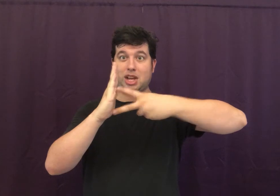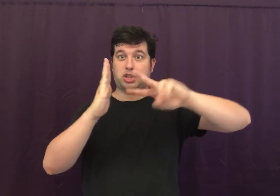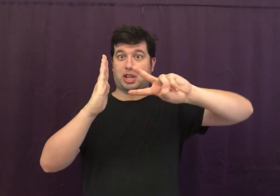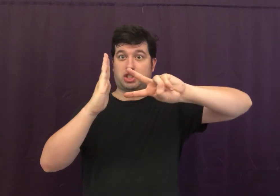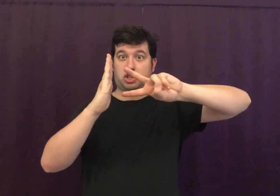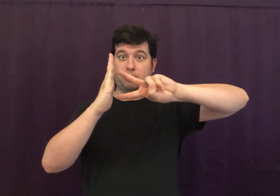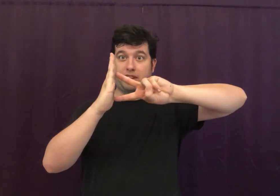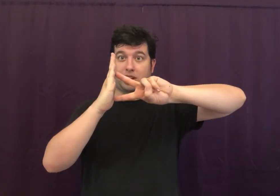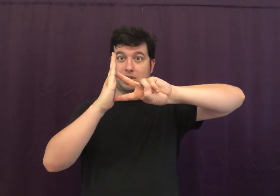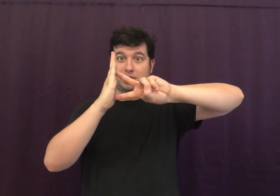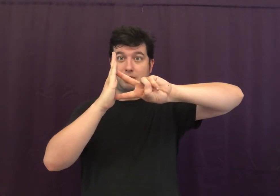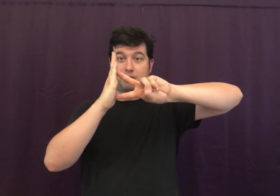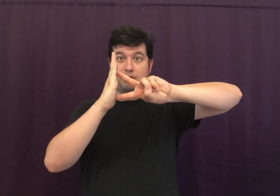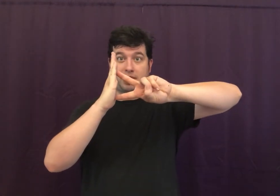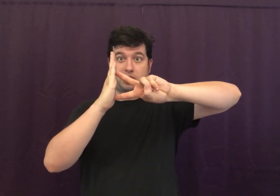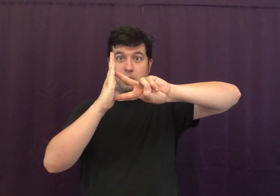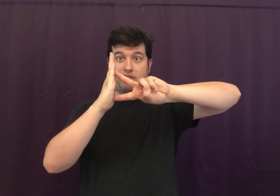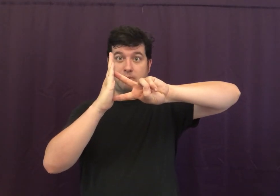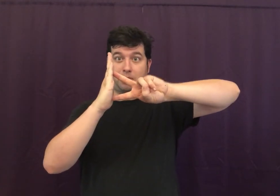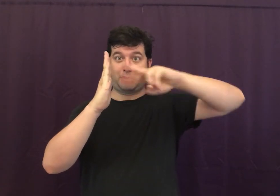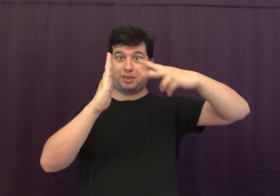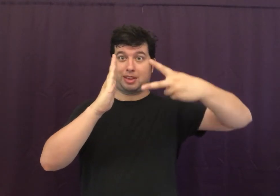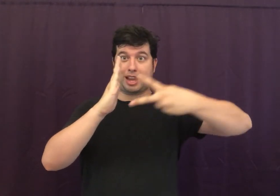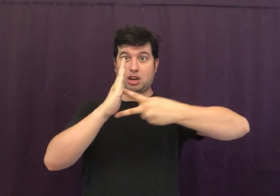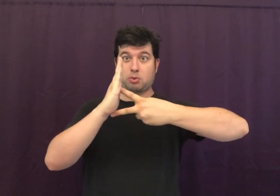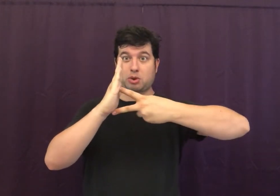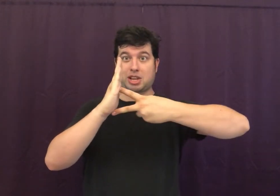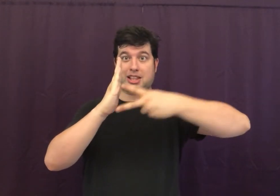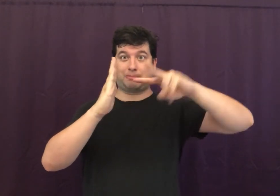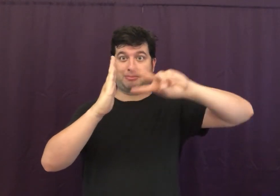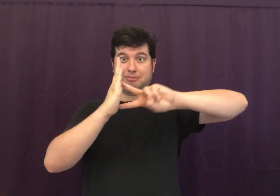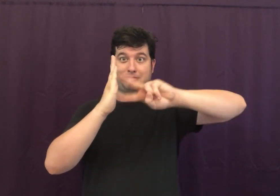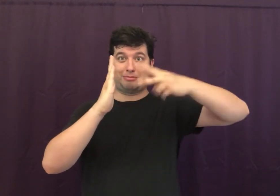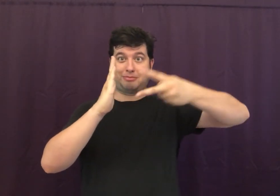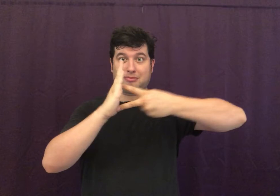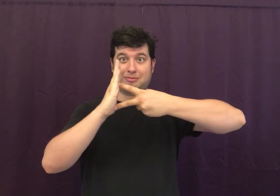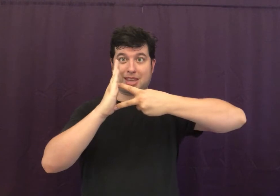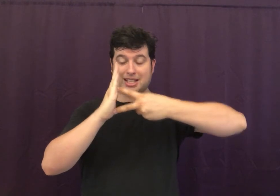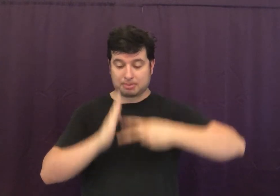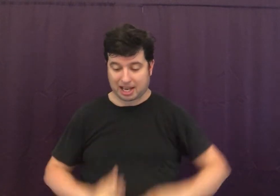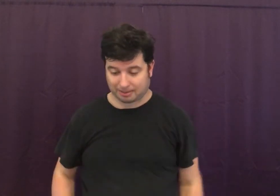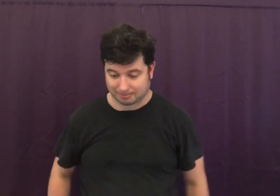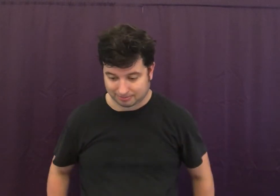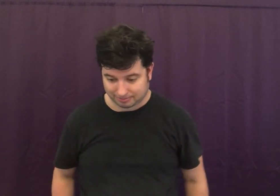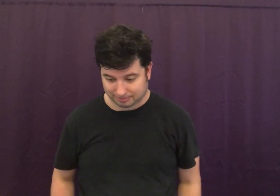So that's 2 fingers facing away from you, and you rotate them. Explain.